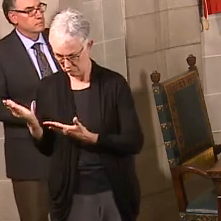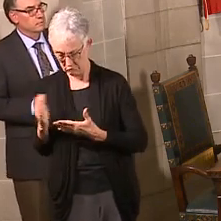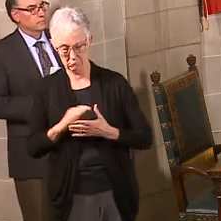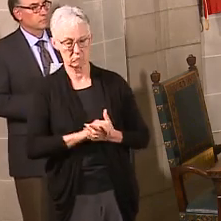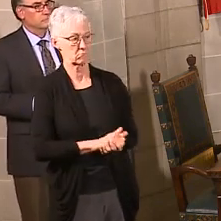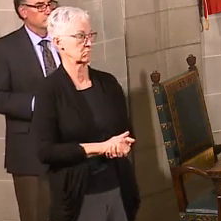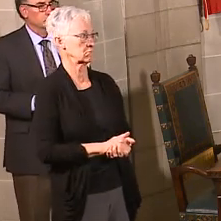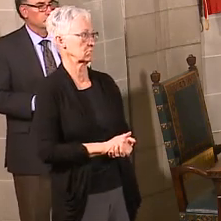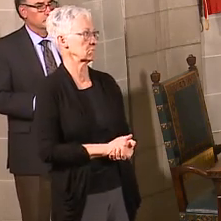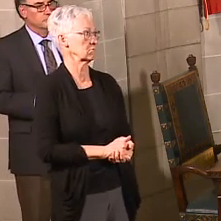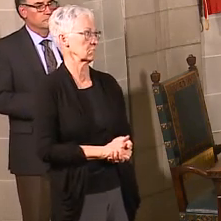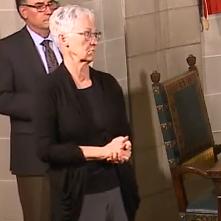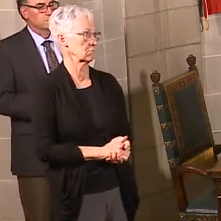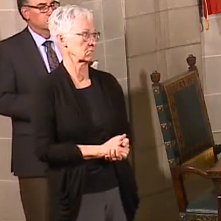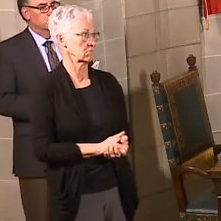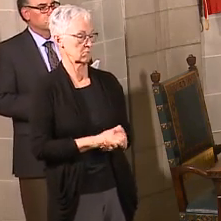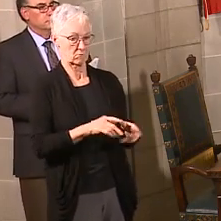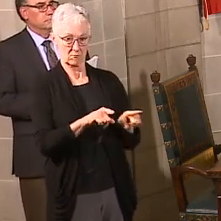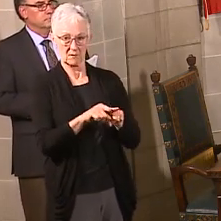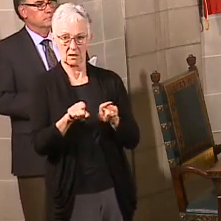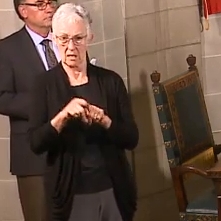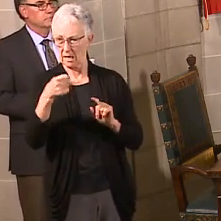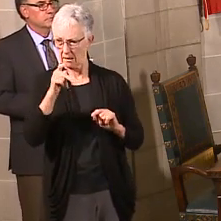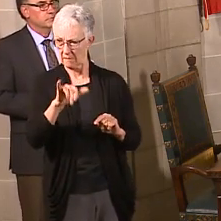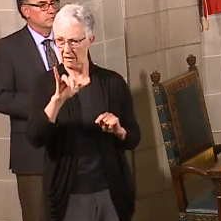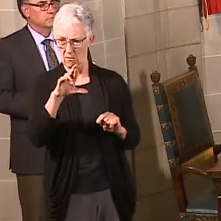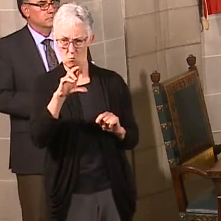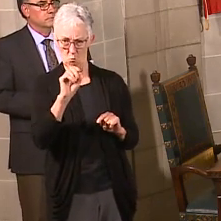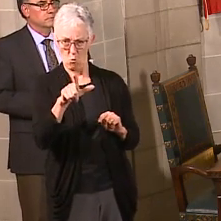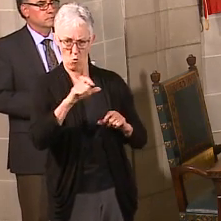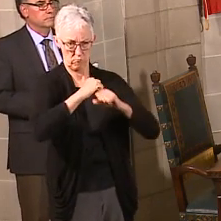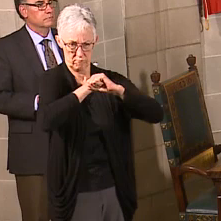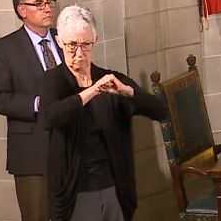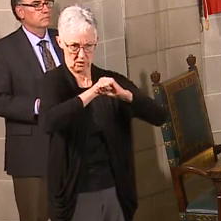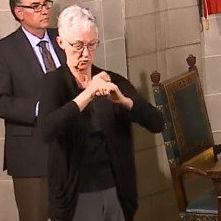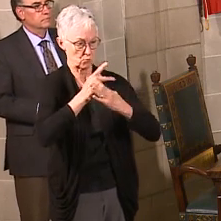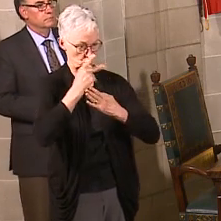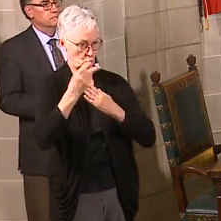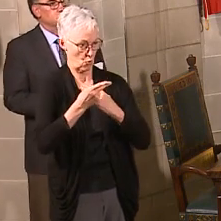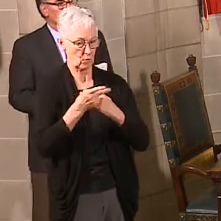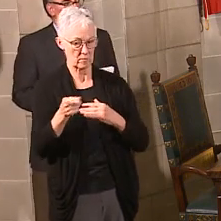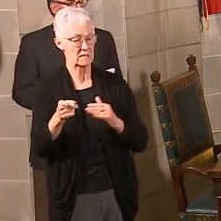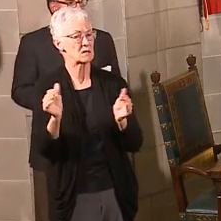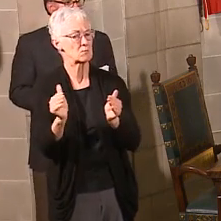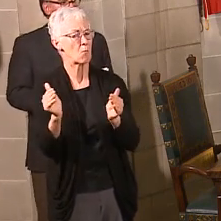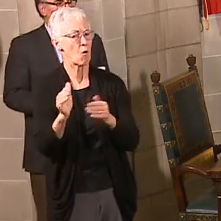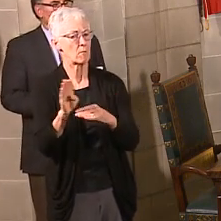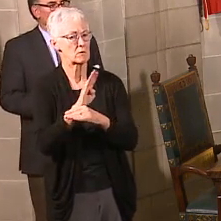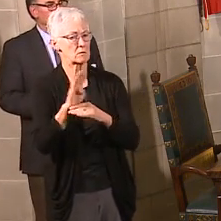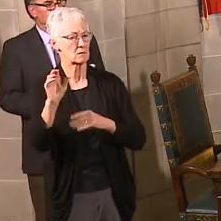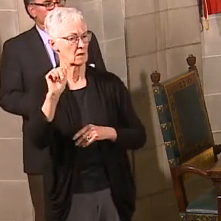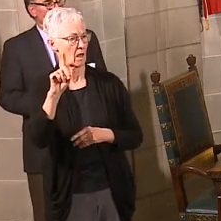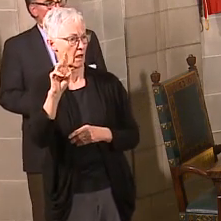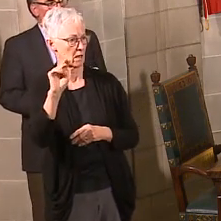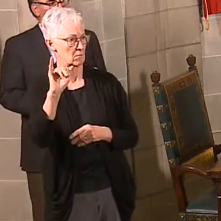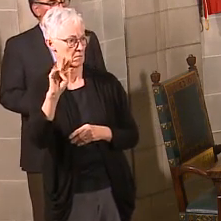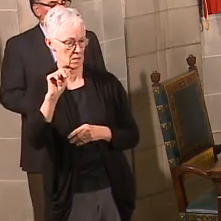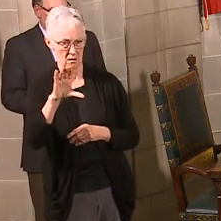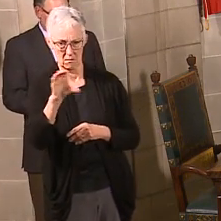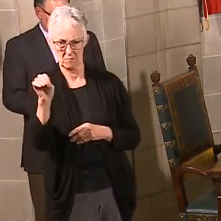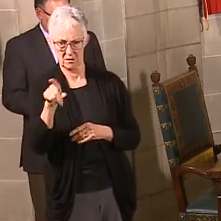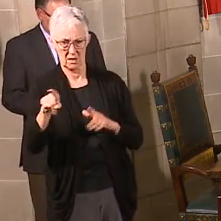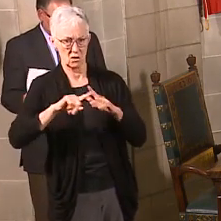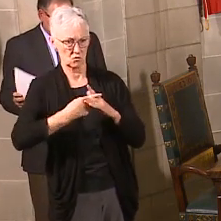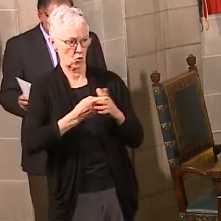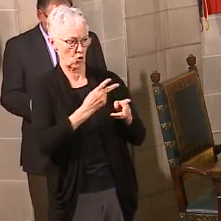Also, the Payroll Protection Program, which the Small Business Administration launched to be able to help small businesses be able to get through